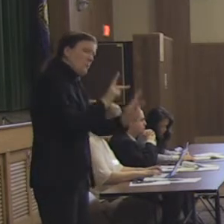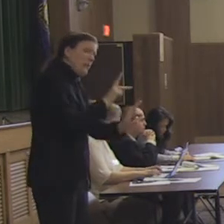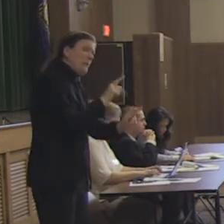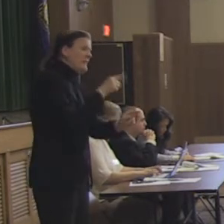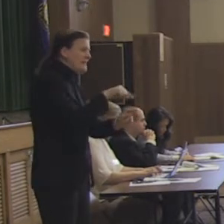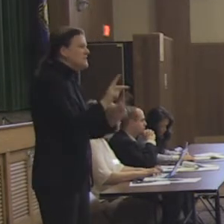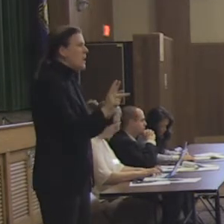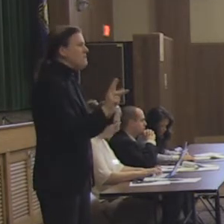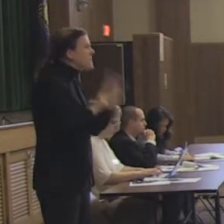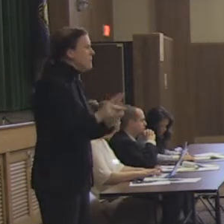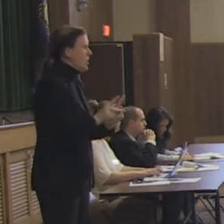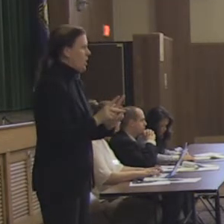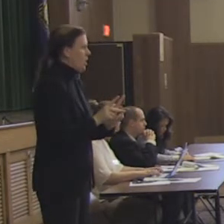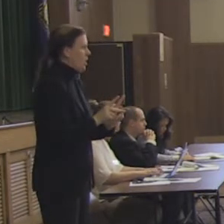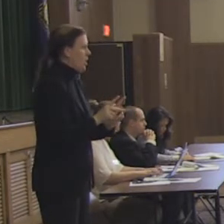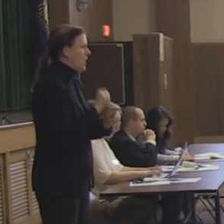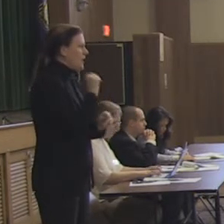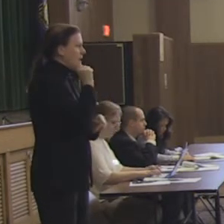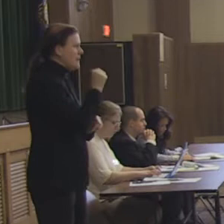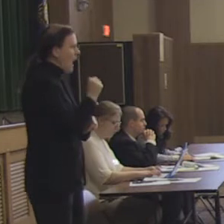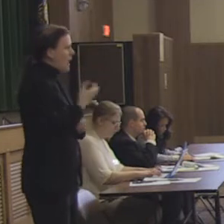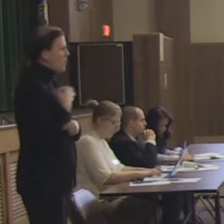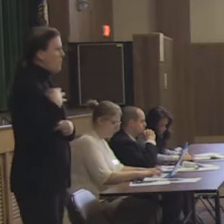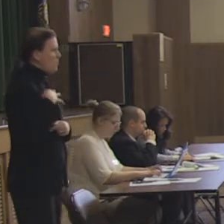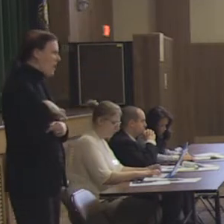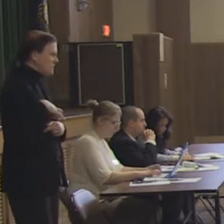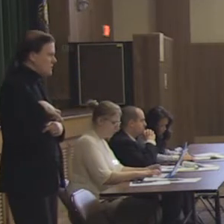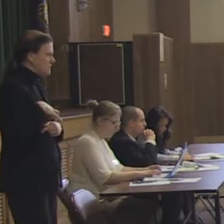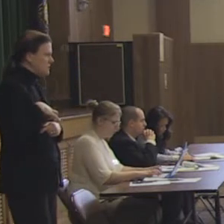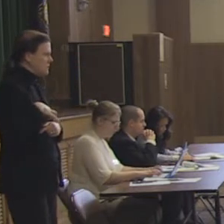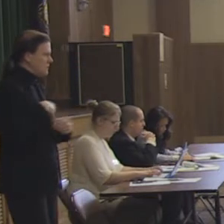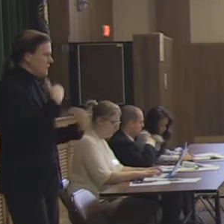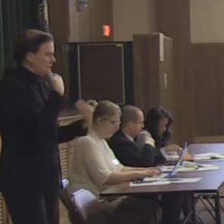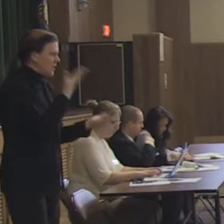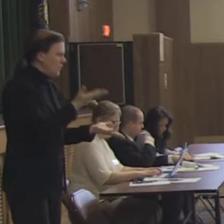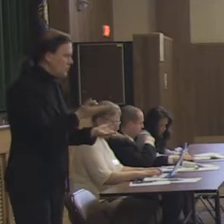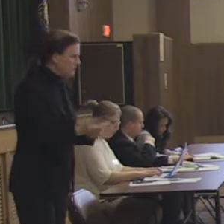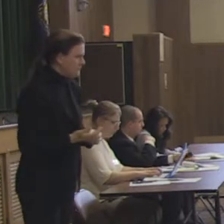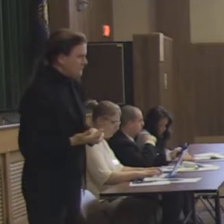These are patients, not a profit margin. Thank you.